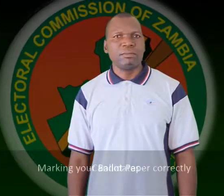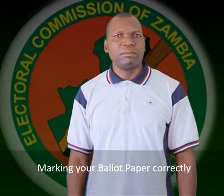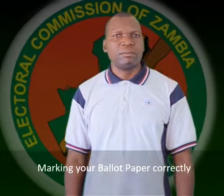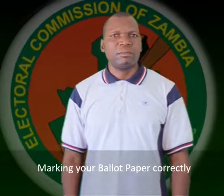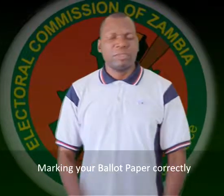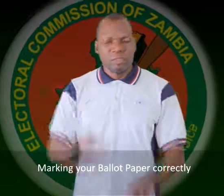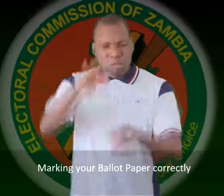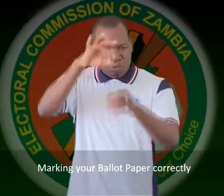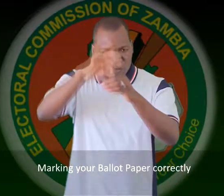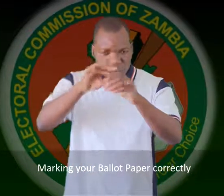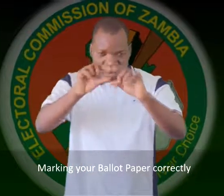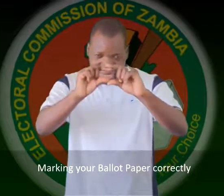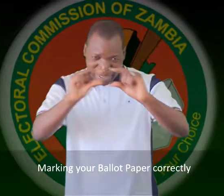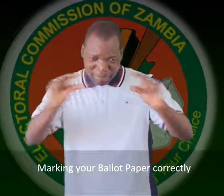Marking your ballot paper correctly.